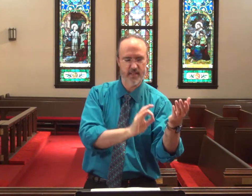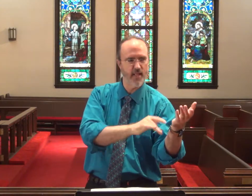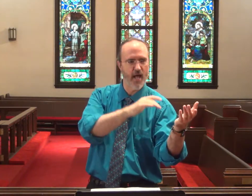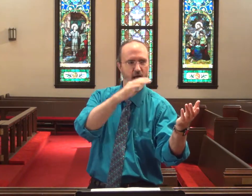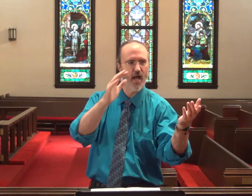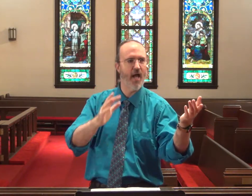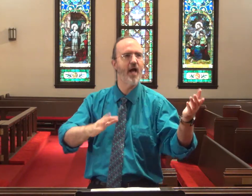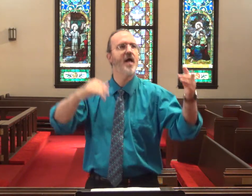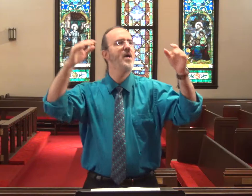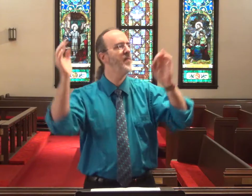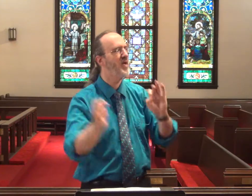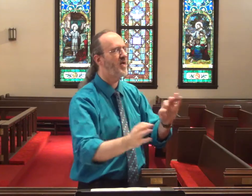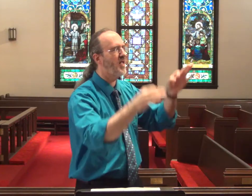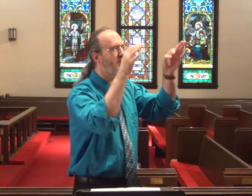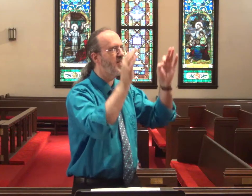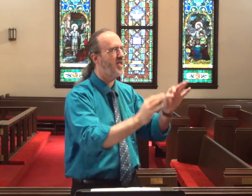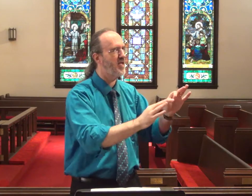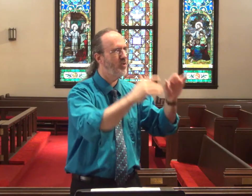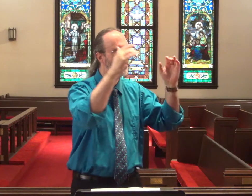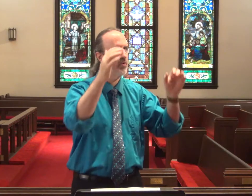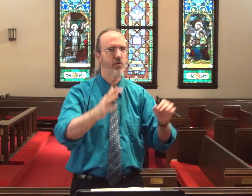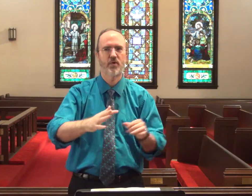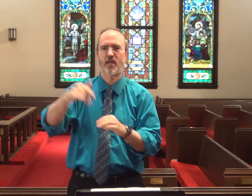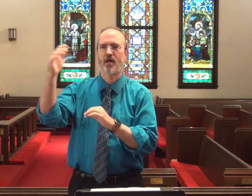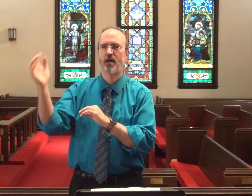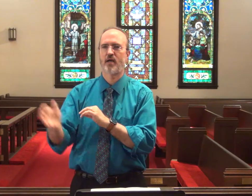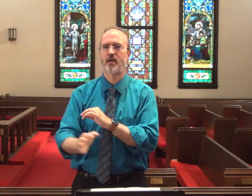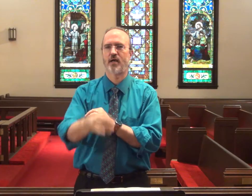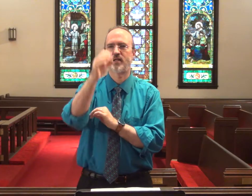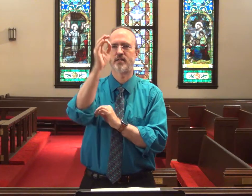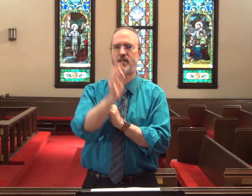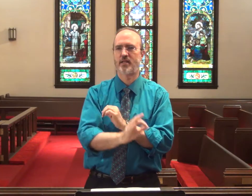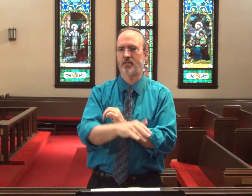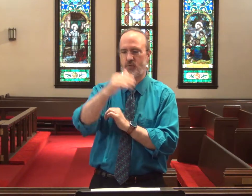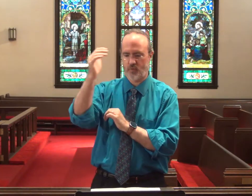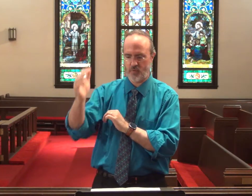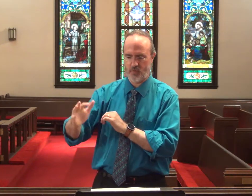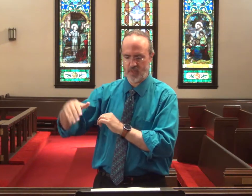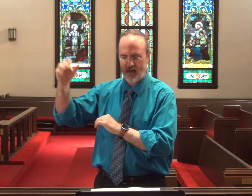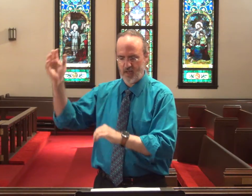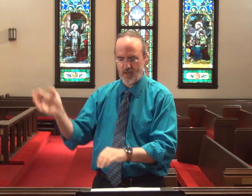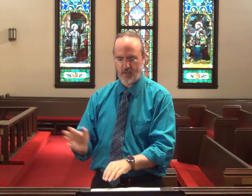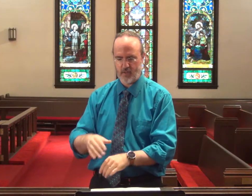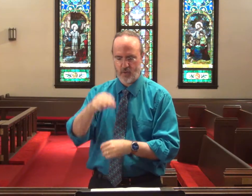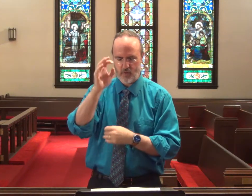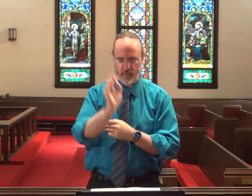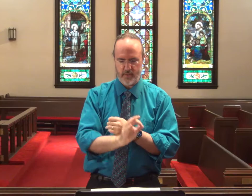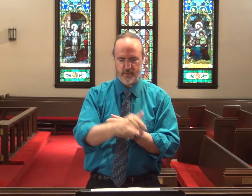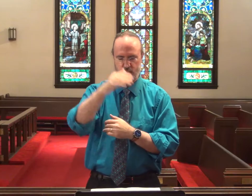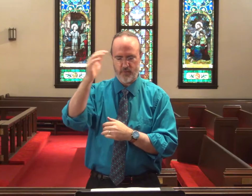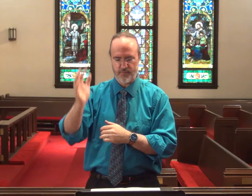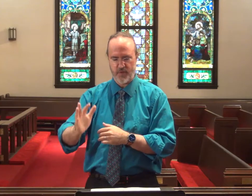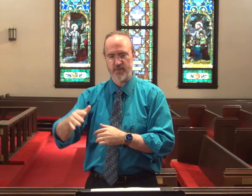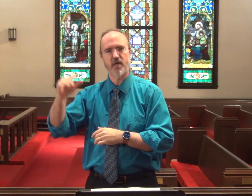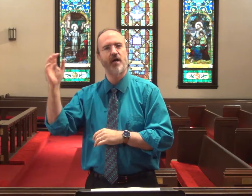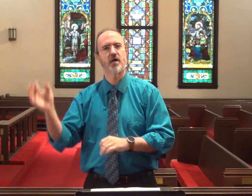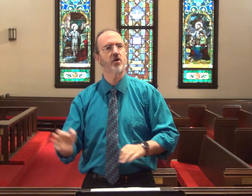hallelujah, hallelujah, hallelujah, oh, hallelujah. On me to